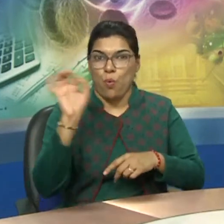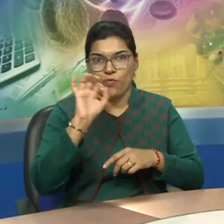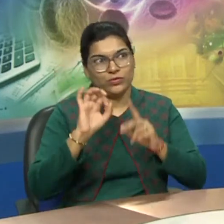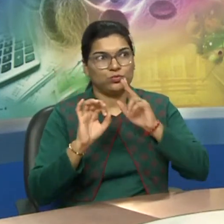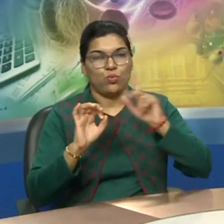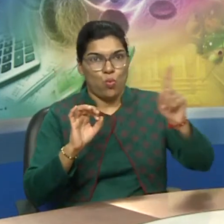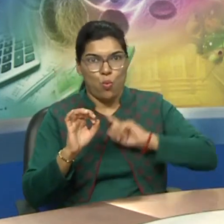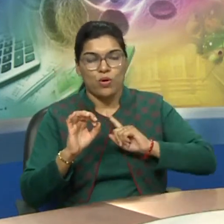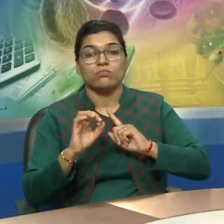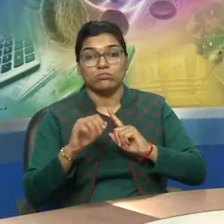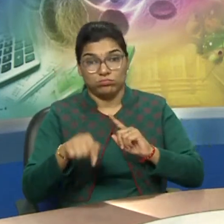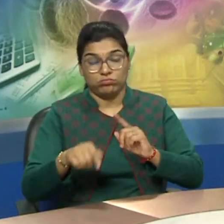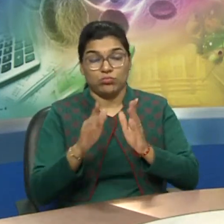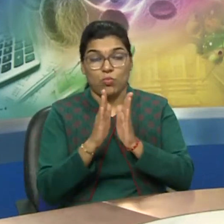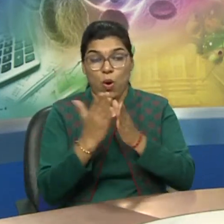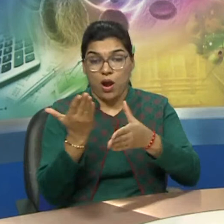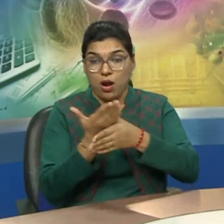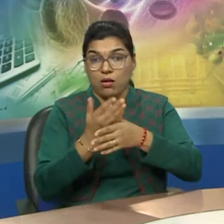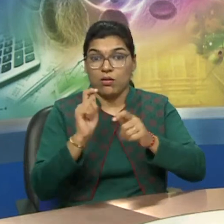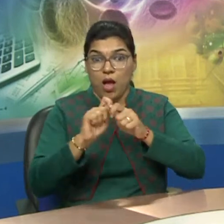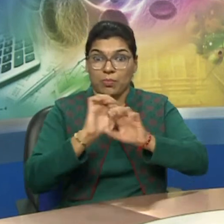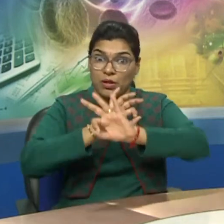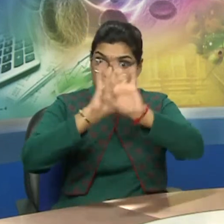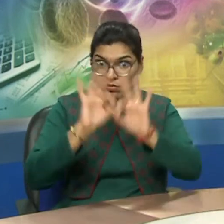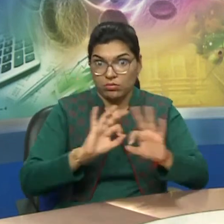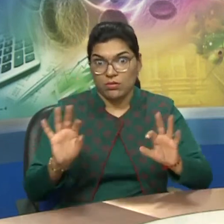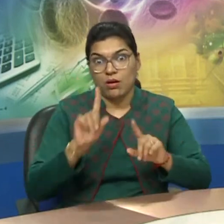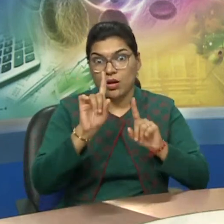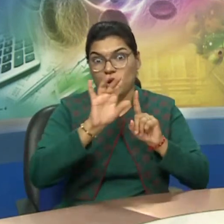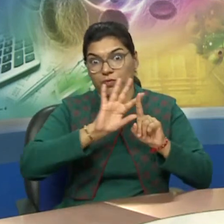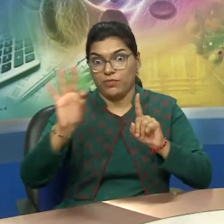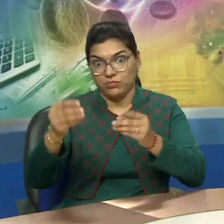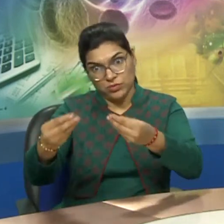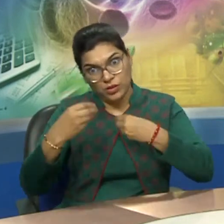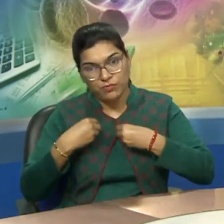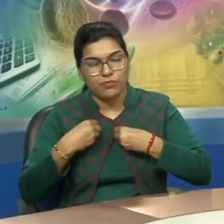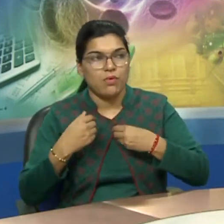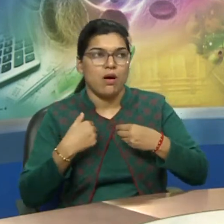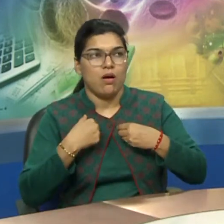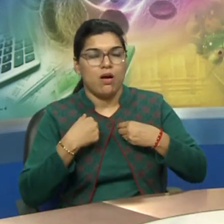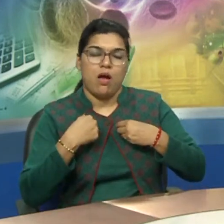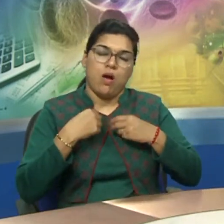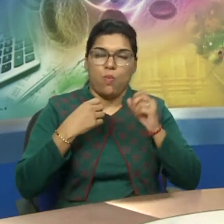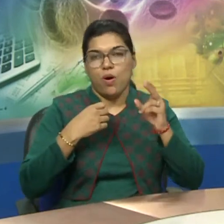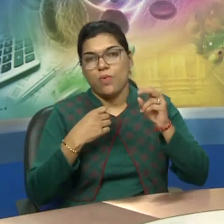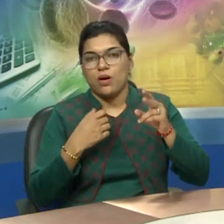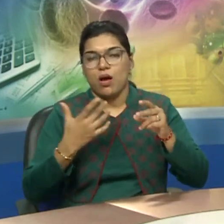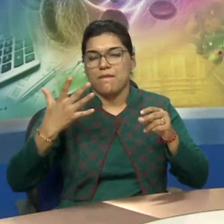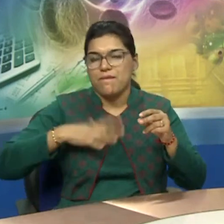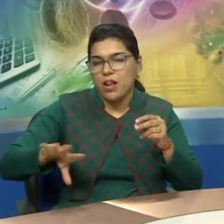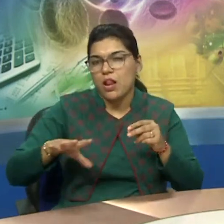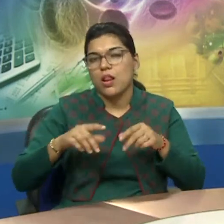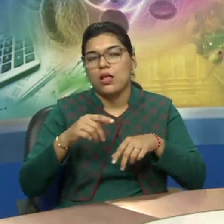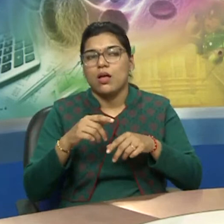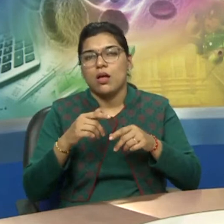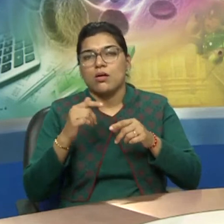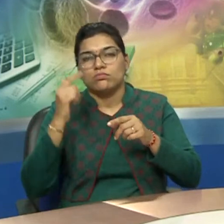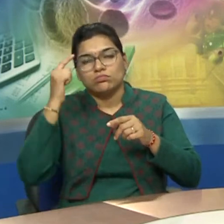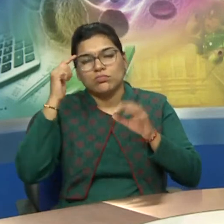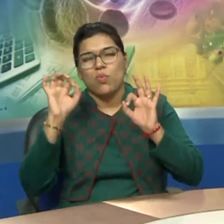work. For example, in office, we generally keep our files in a